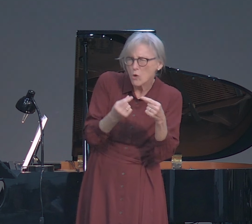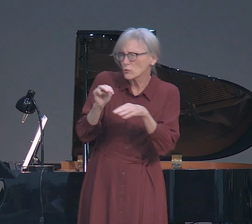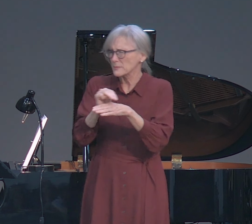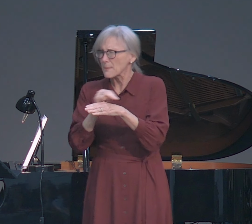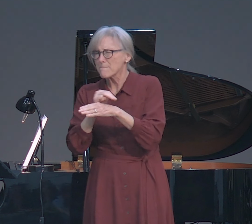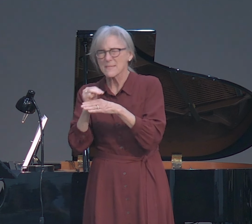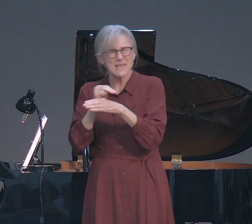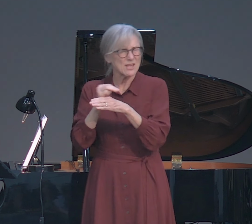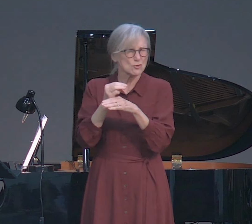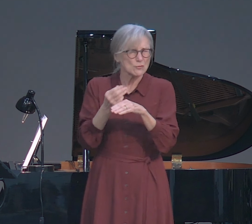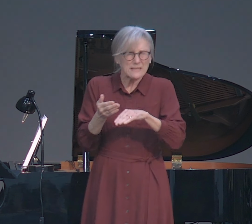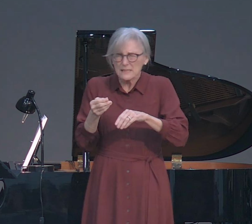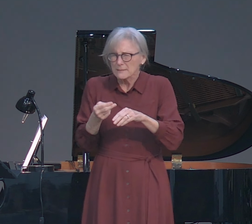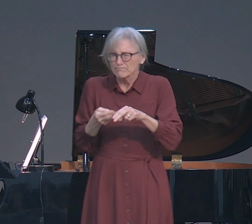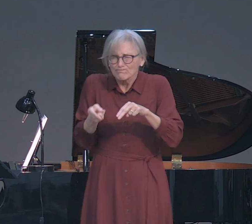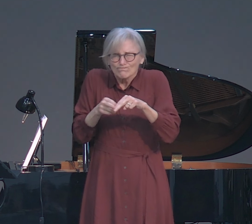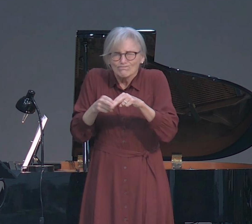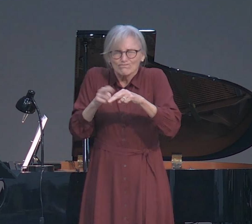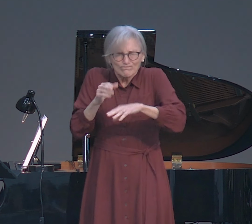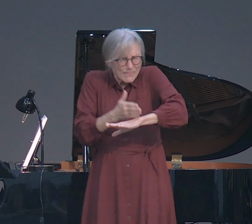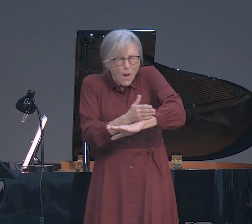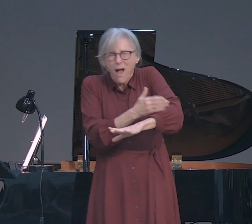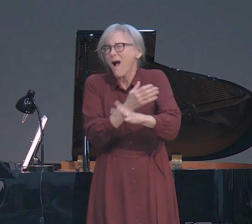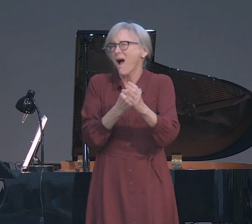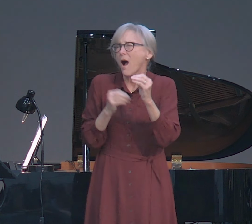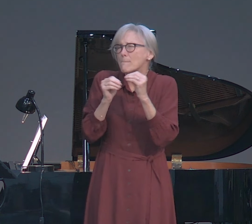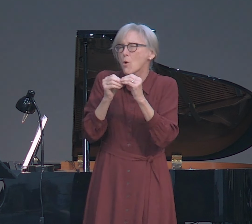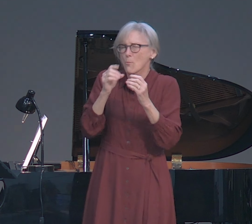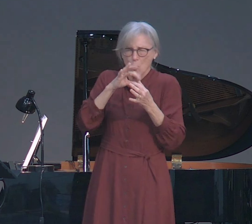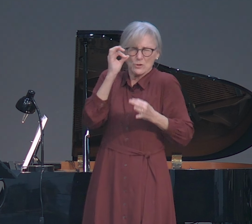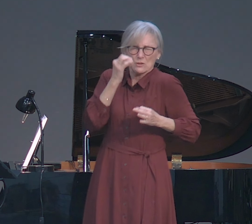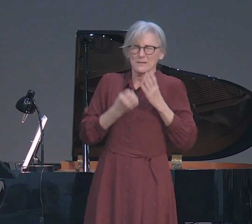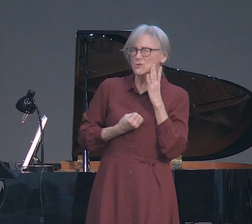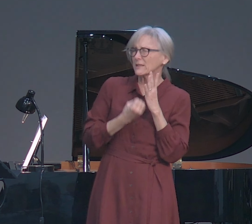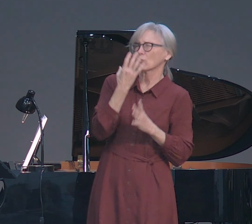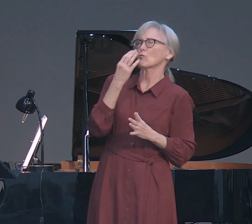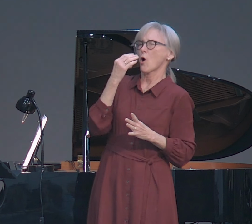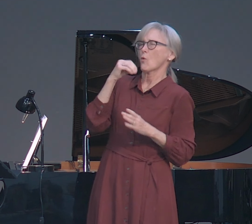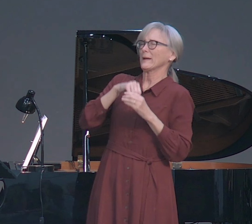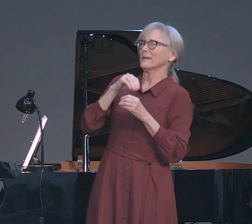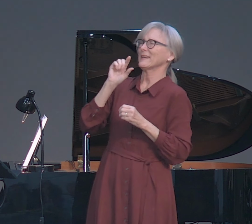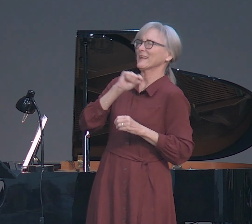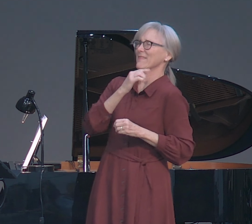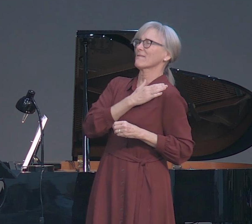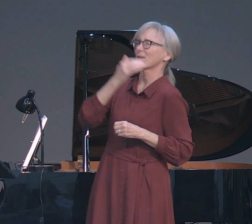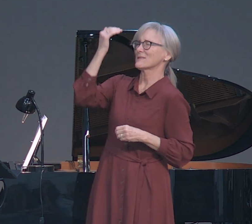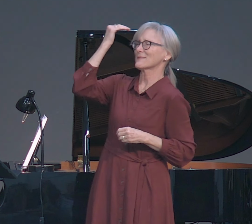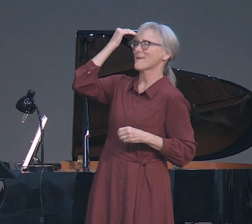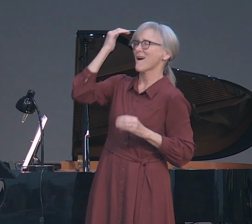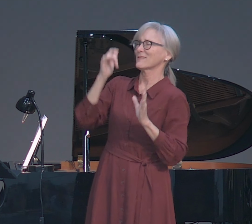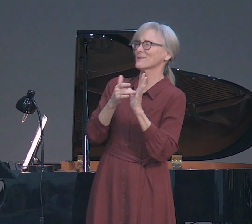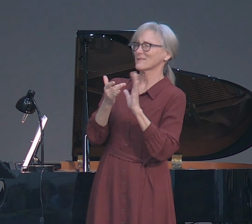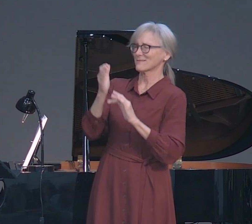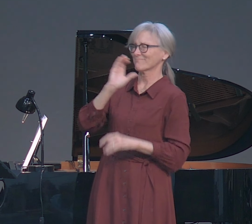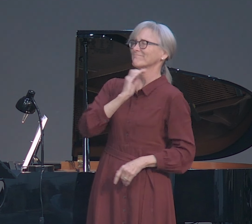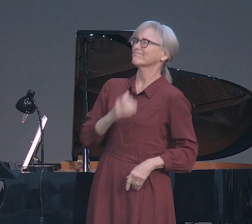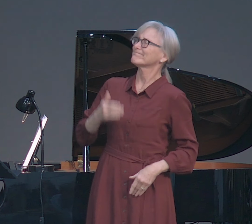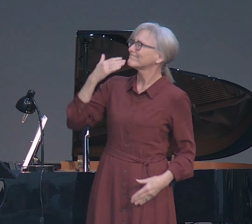ministries that are increasing and learning more of You, growing in the grace and knowledge of Jesus Christ.